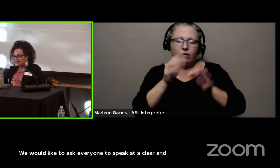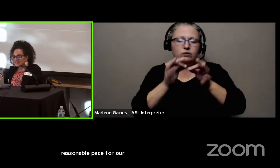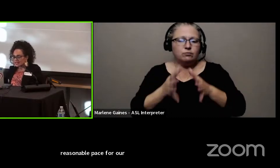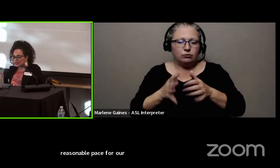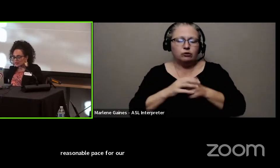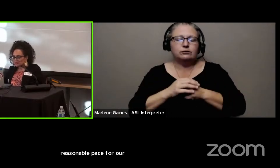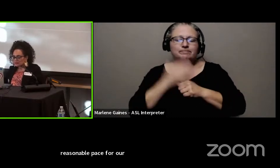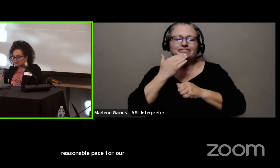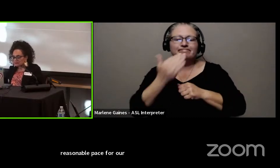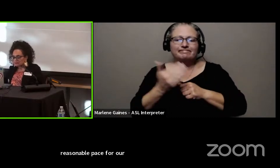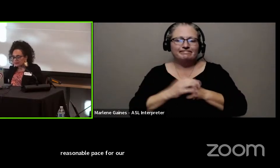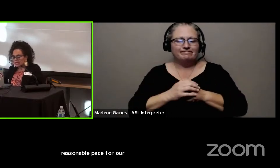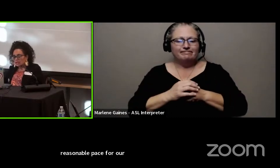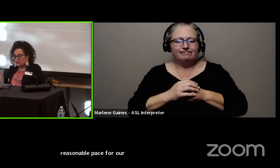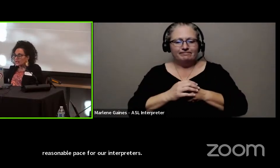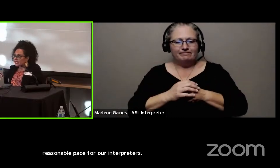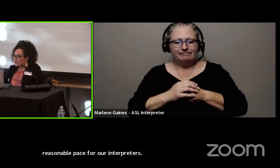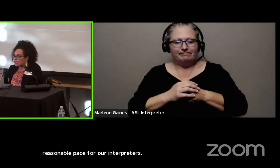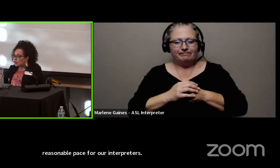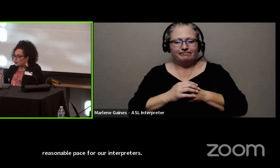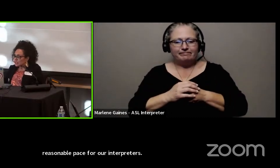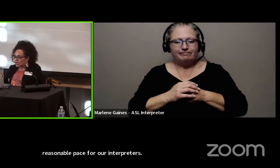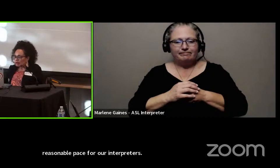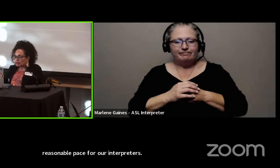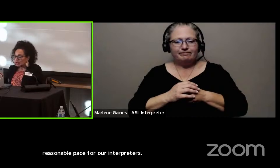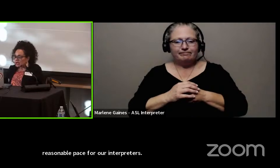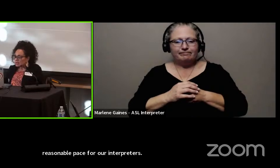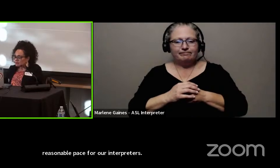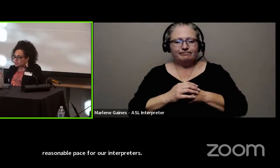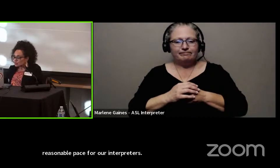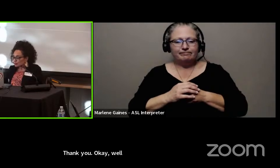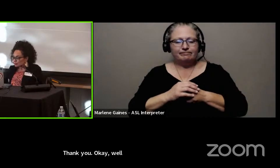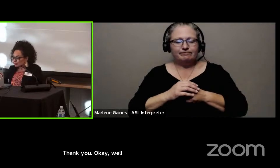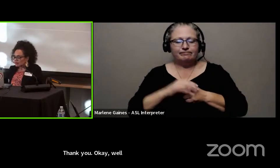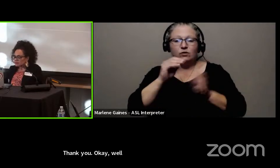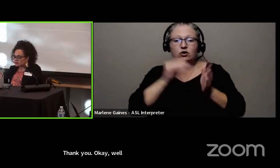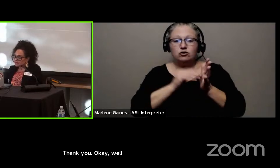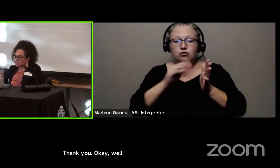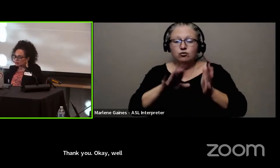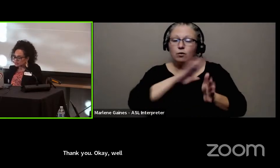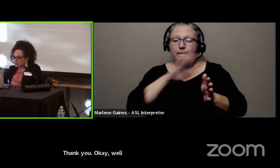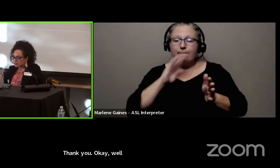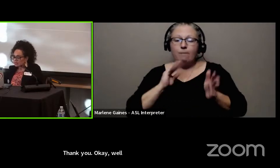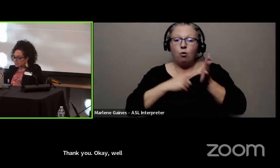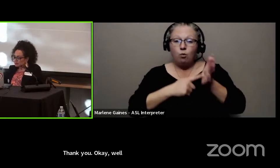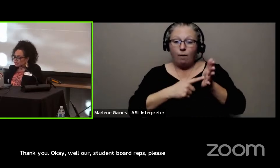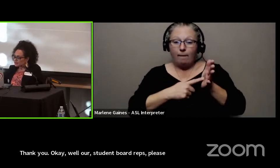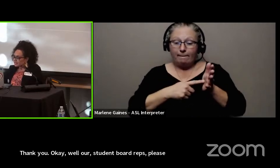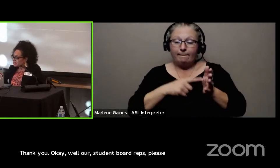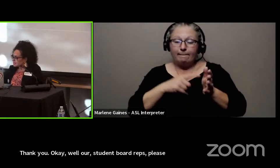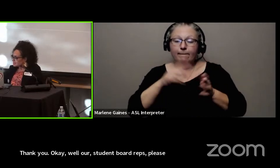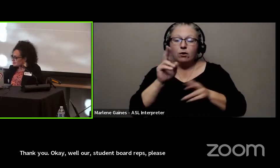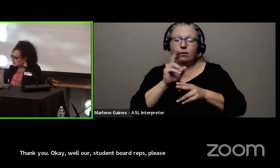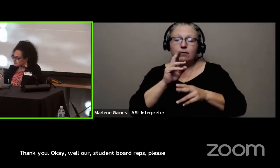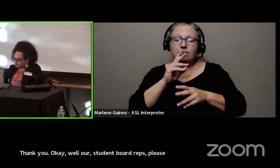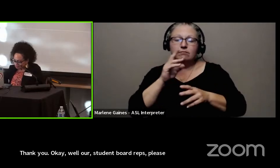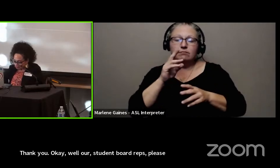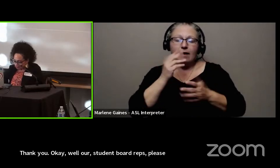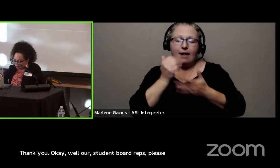interpreters. Thank you. Okay, will our student board reps please help us with the Pledge of